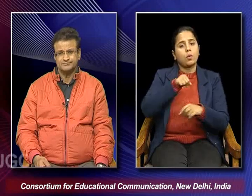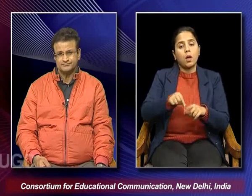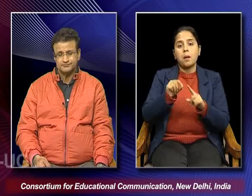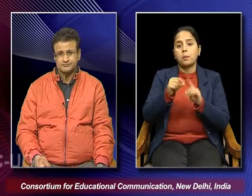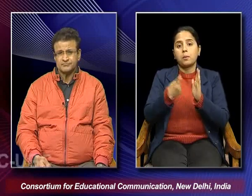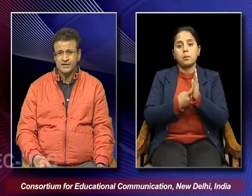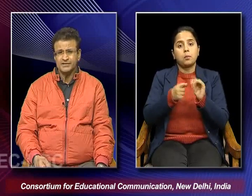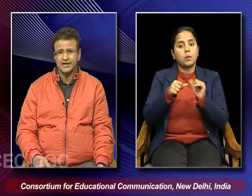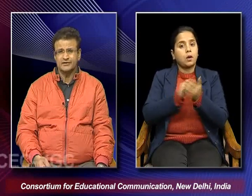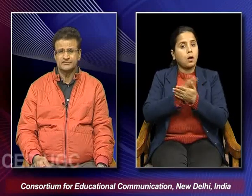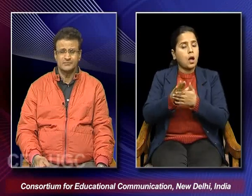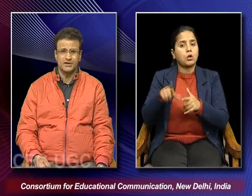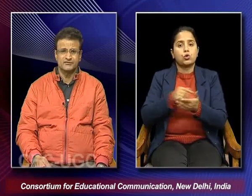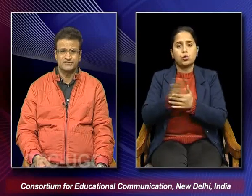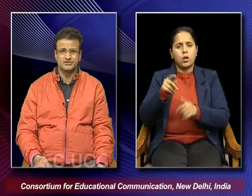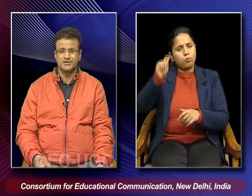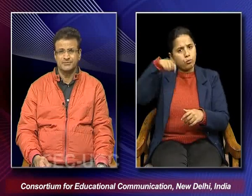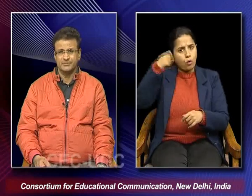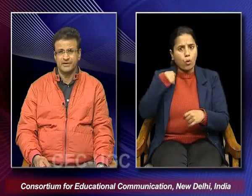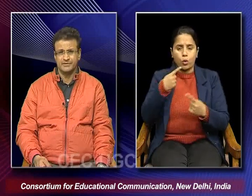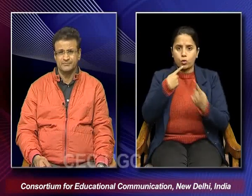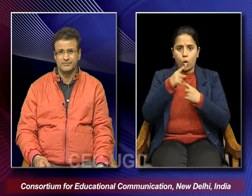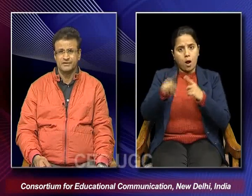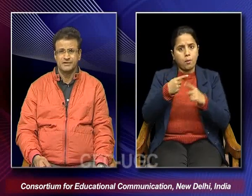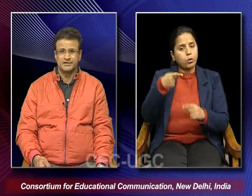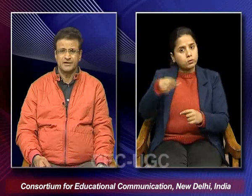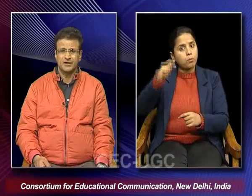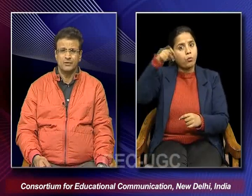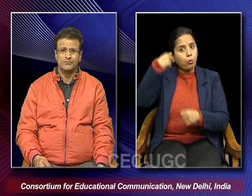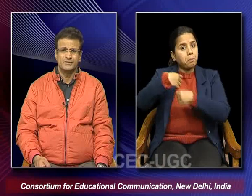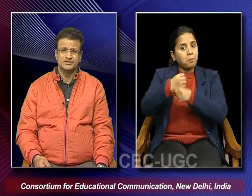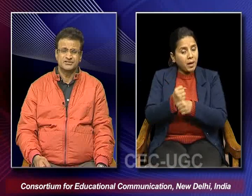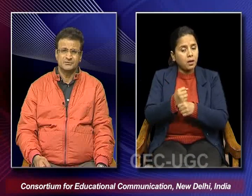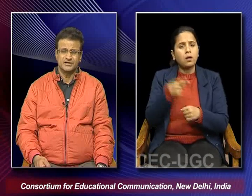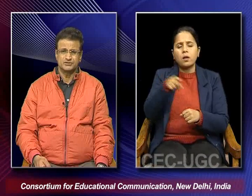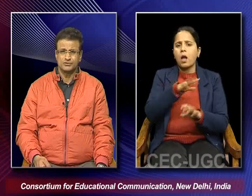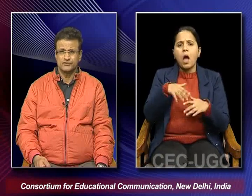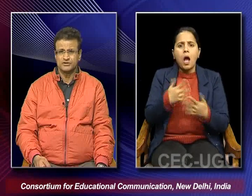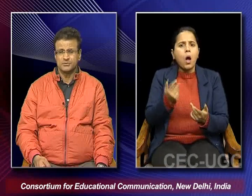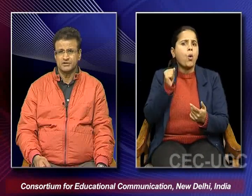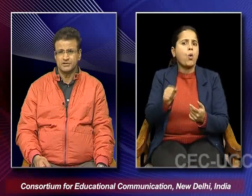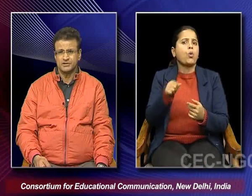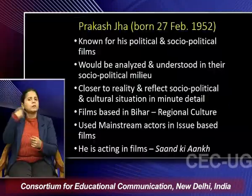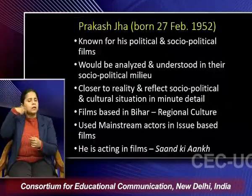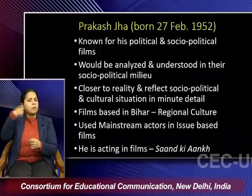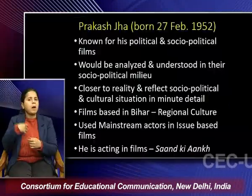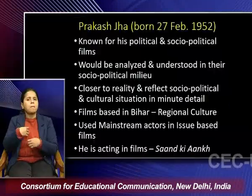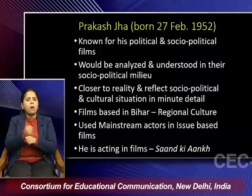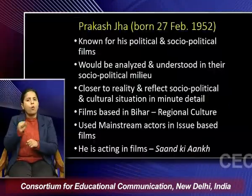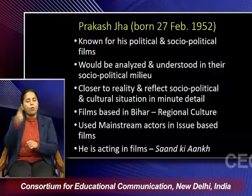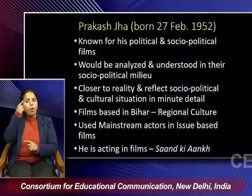Jha and the kind of cinema which has been made by him, that how his cinema is known for the political